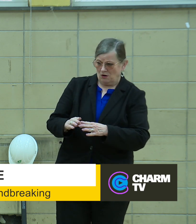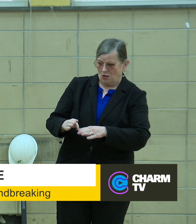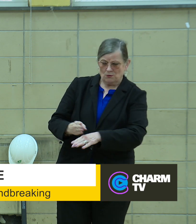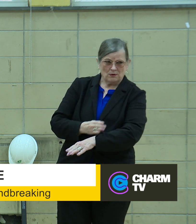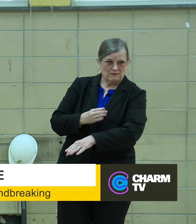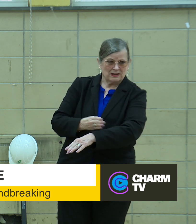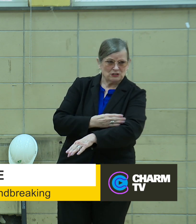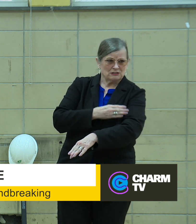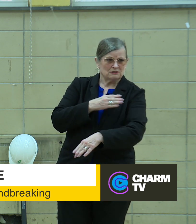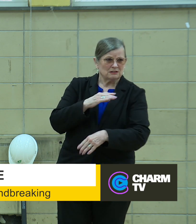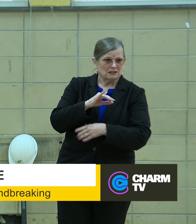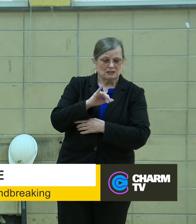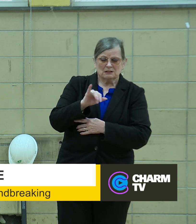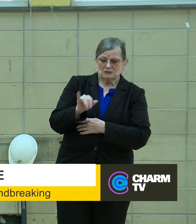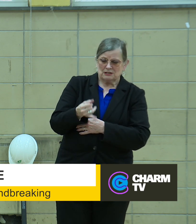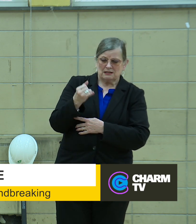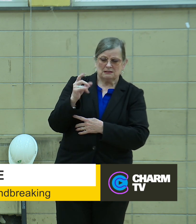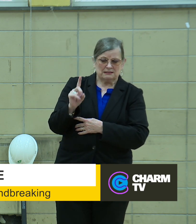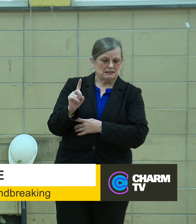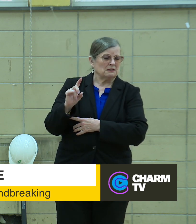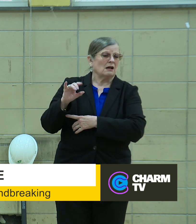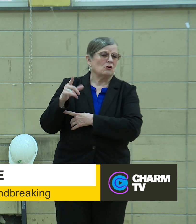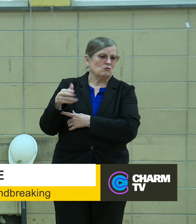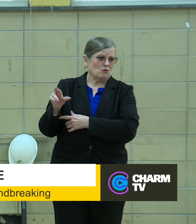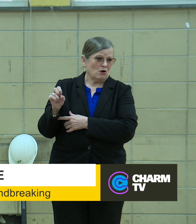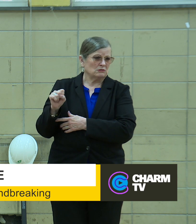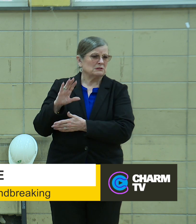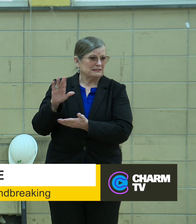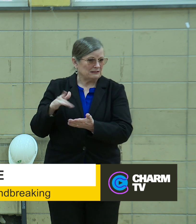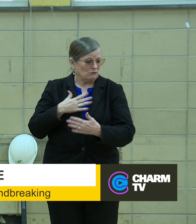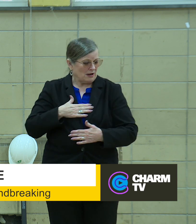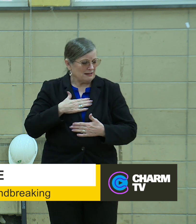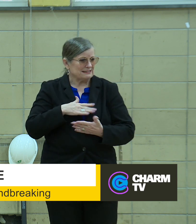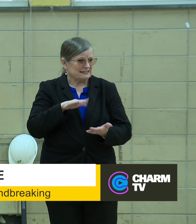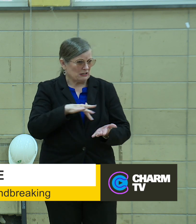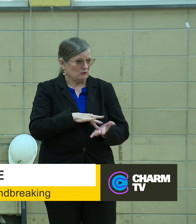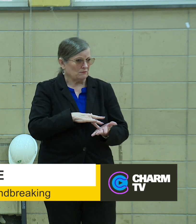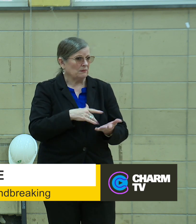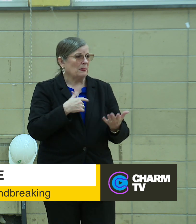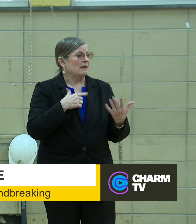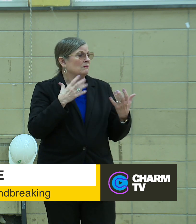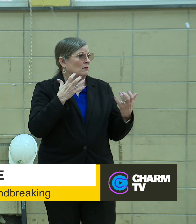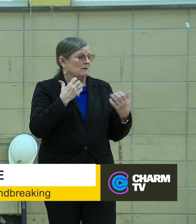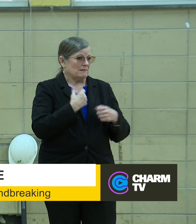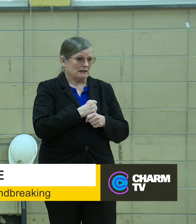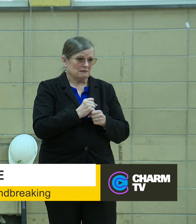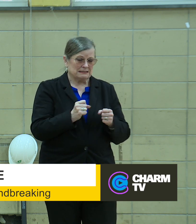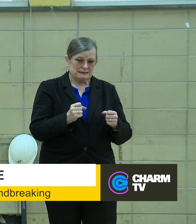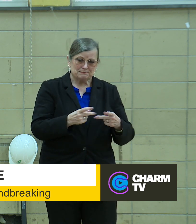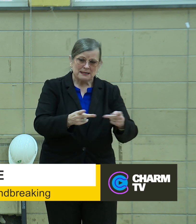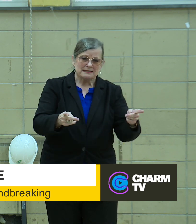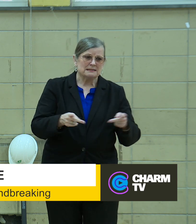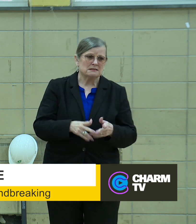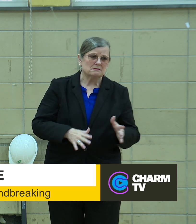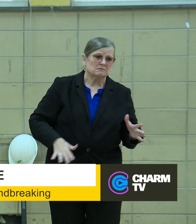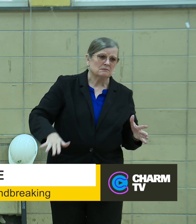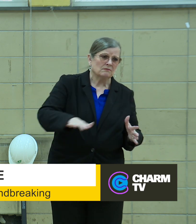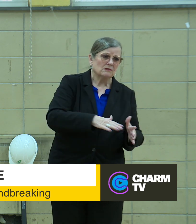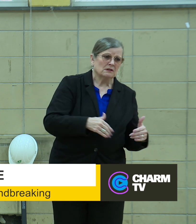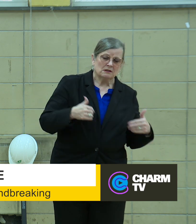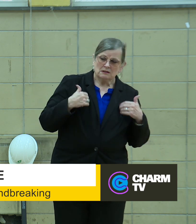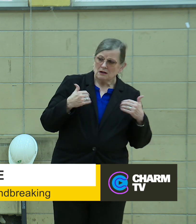James Gross Recreational Center, we anticipate a space where the youth of the city can come